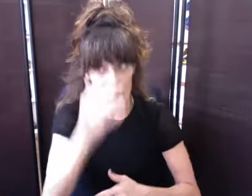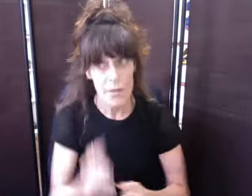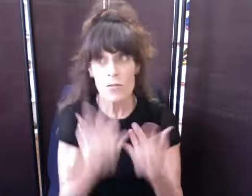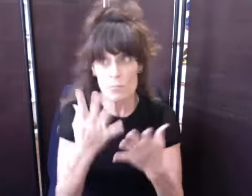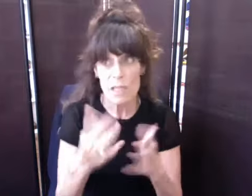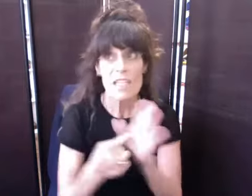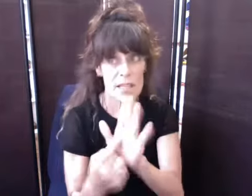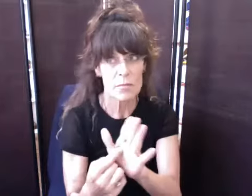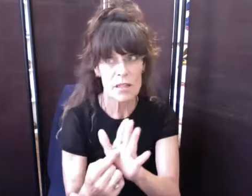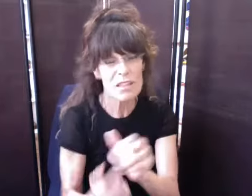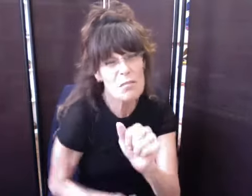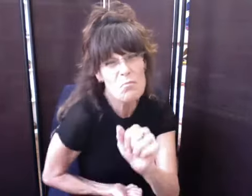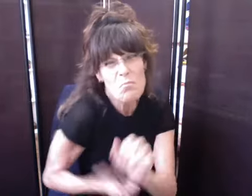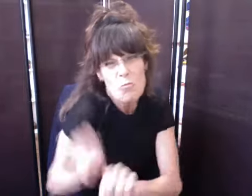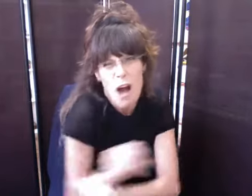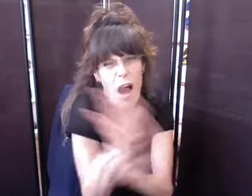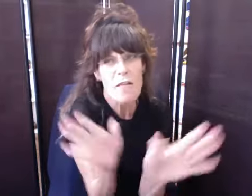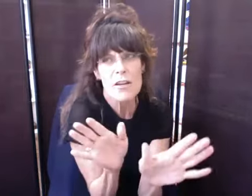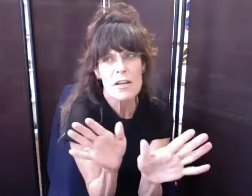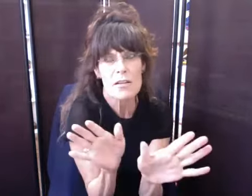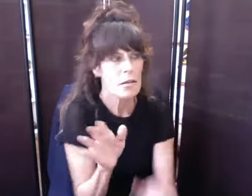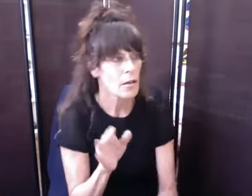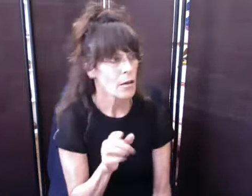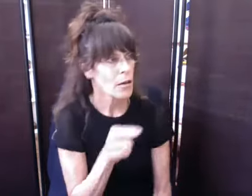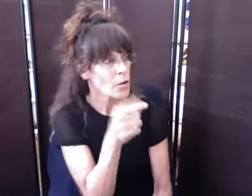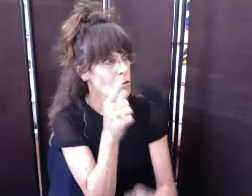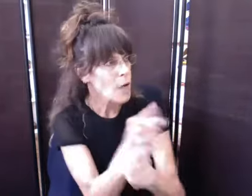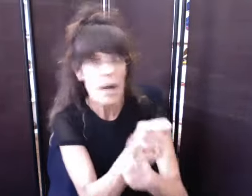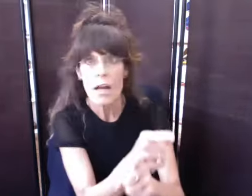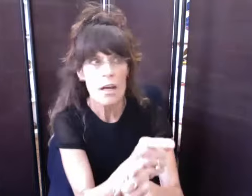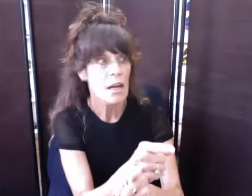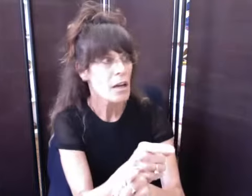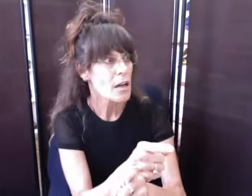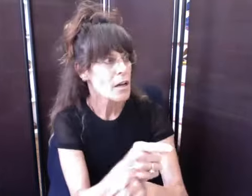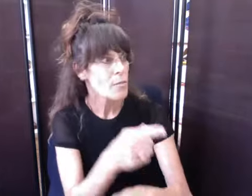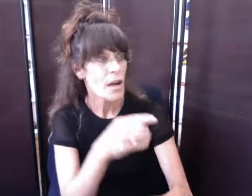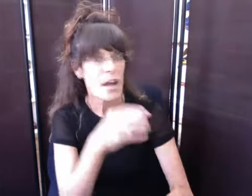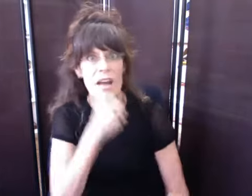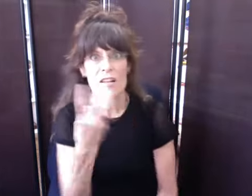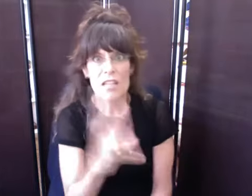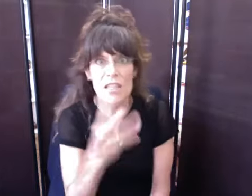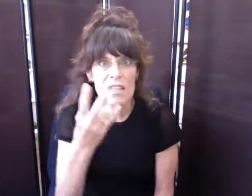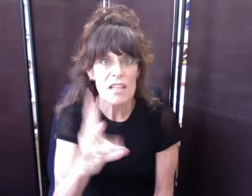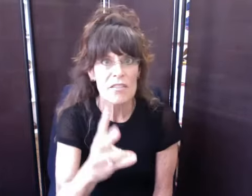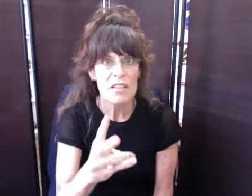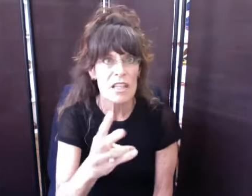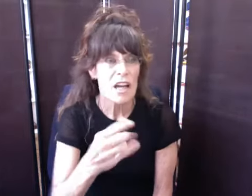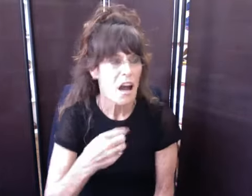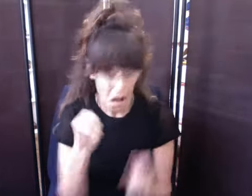most obvious. And he was right. From the time I was 16, 17 years old, I was the kid waking up on my front lawn clutching a bottle of Jack